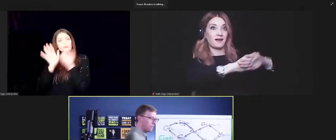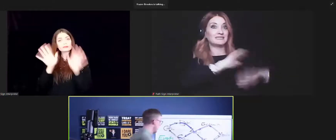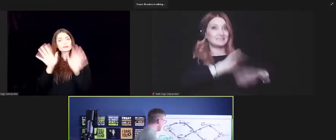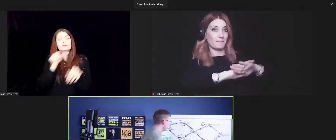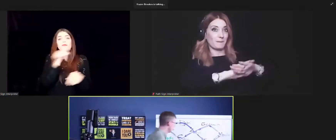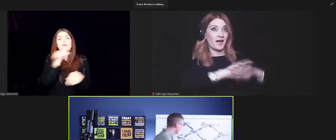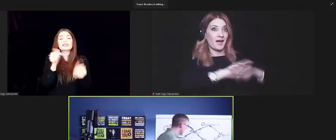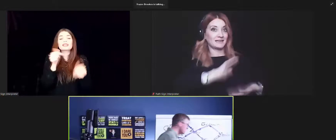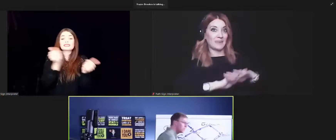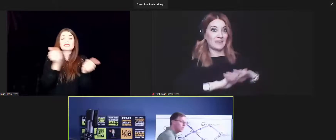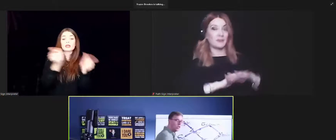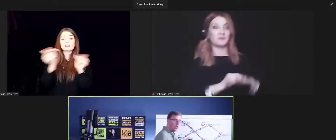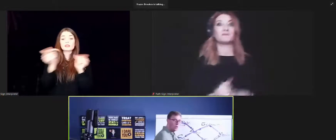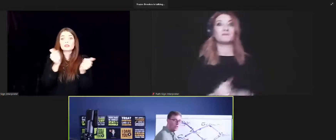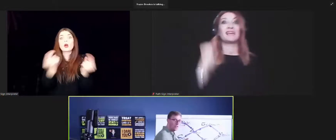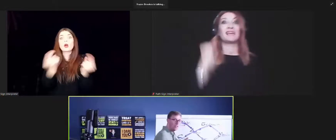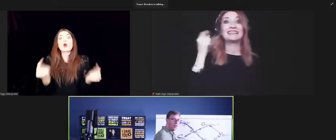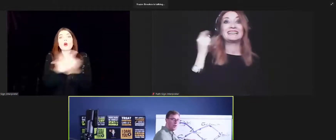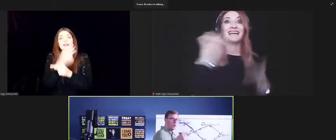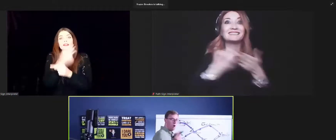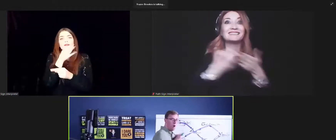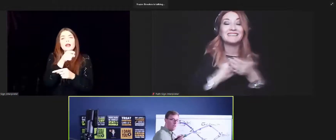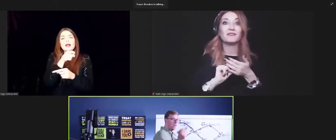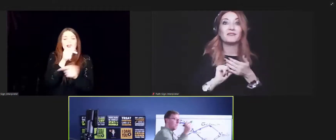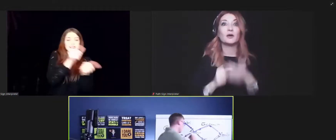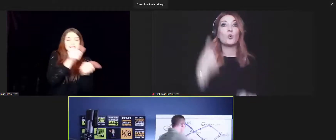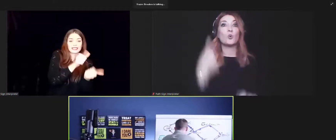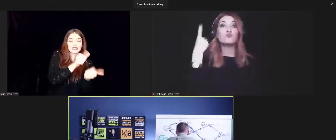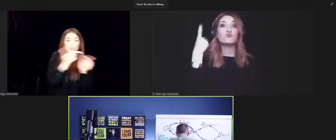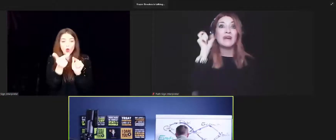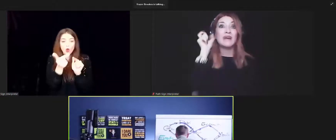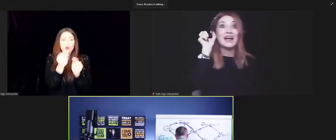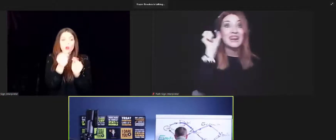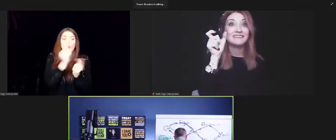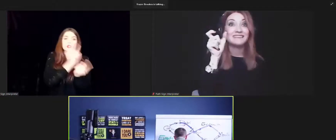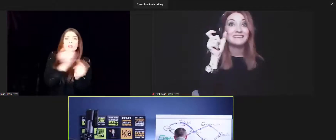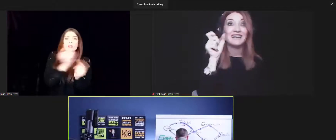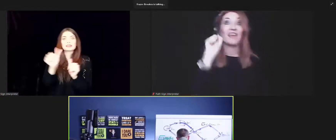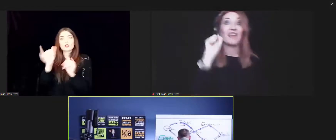3, 2, 1, go.